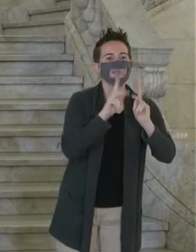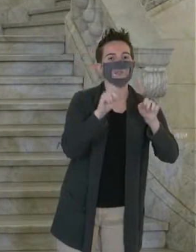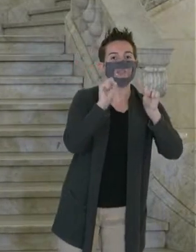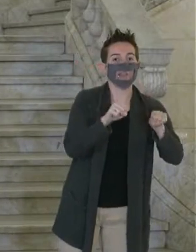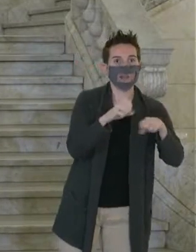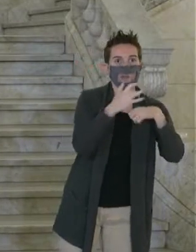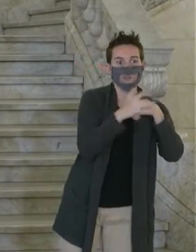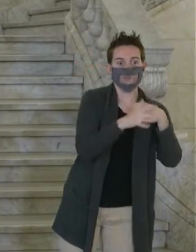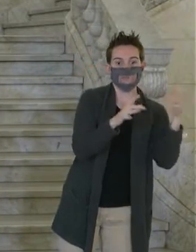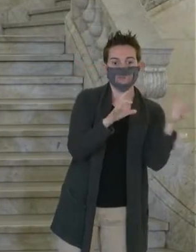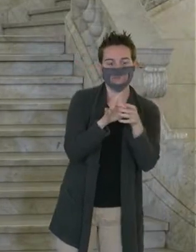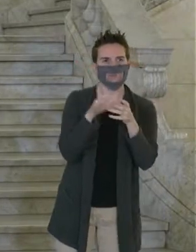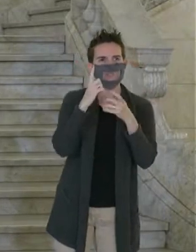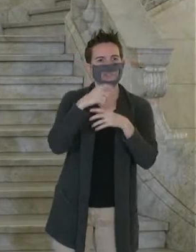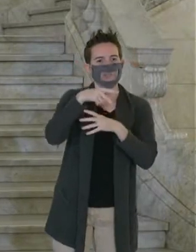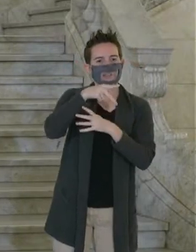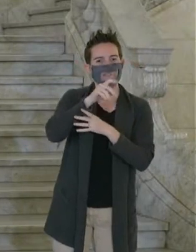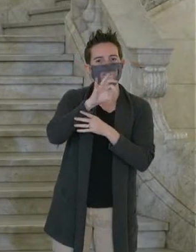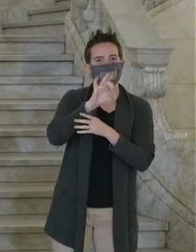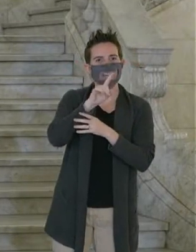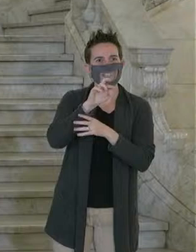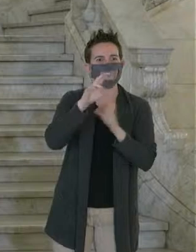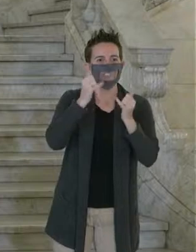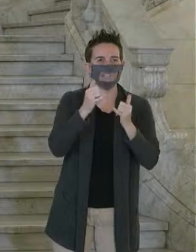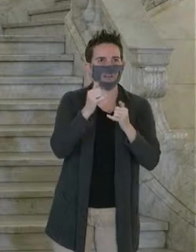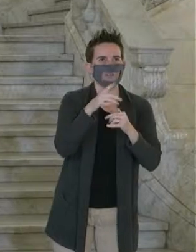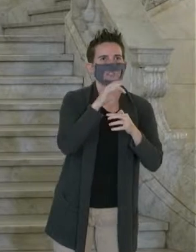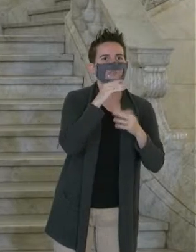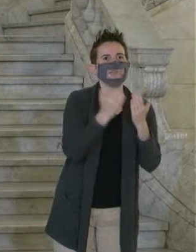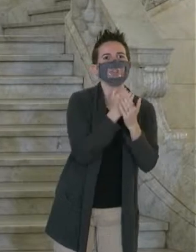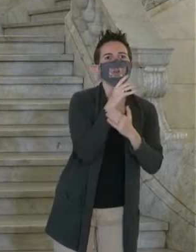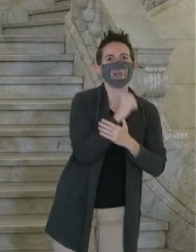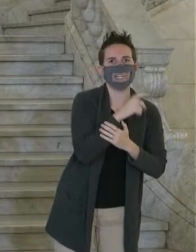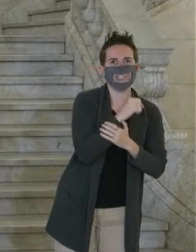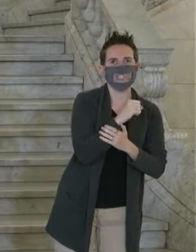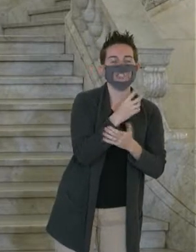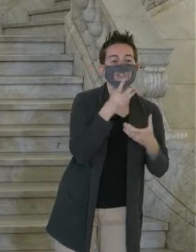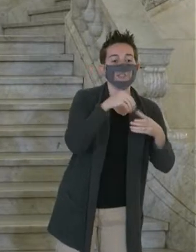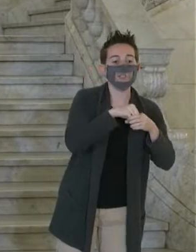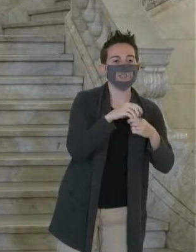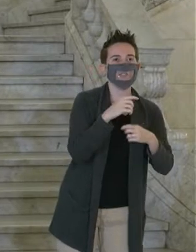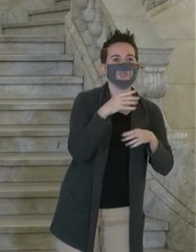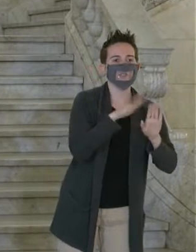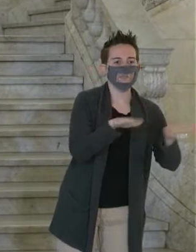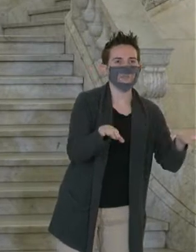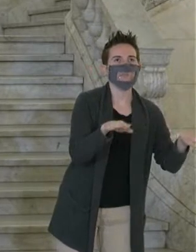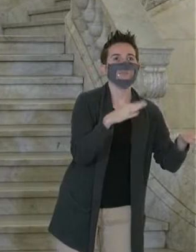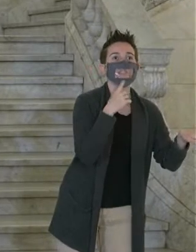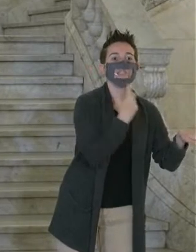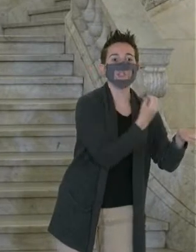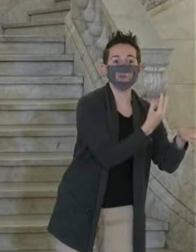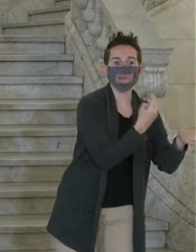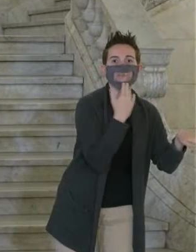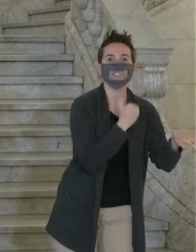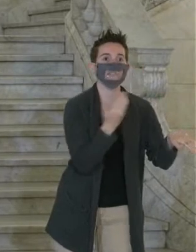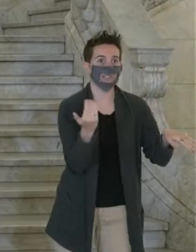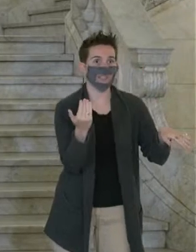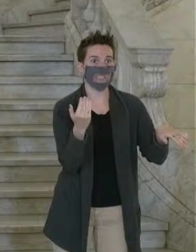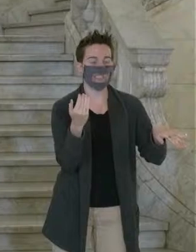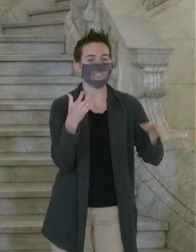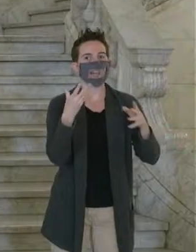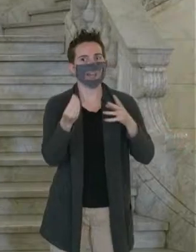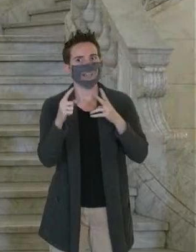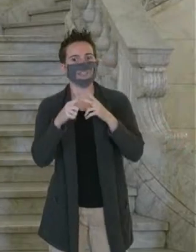for the Pfizer-BioNTech COVID-19 vaccine to include persons 12 to 15 years of age, and the ongoing